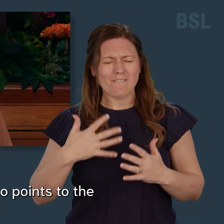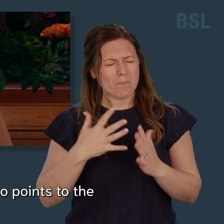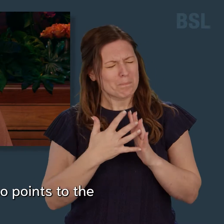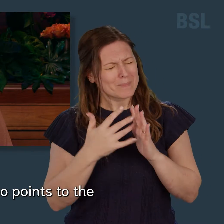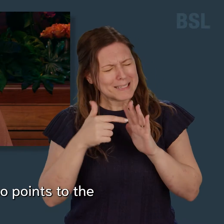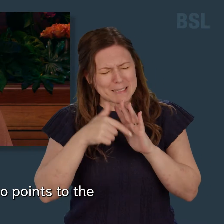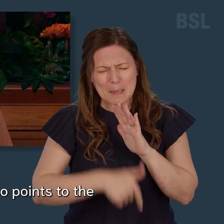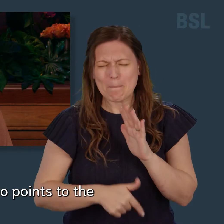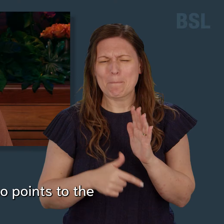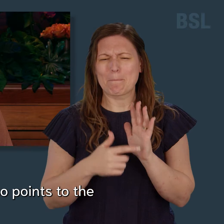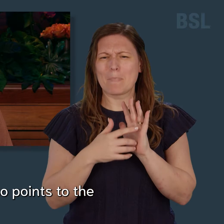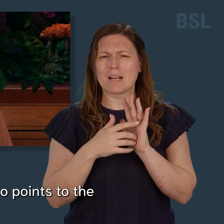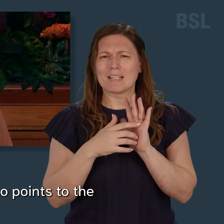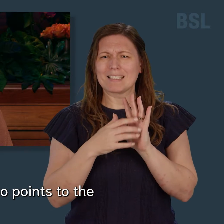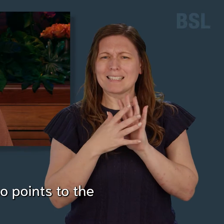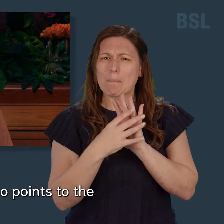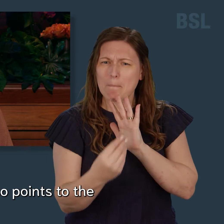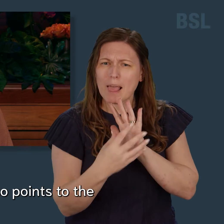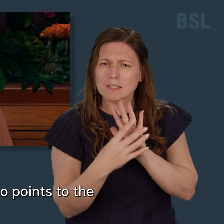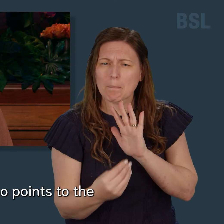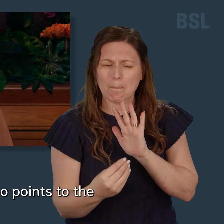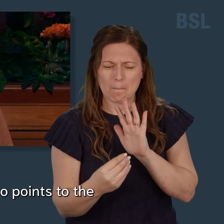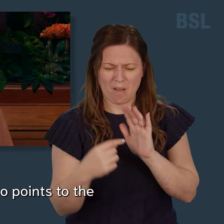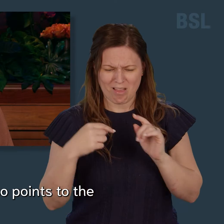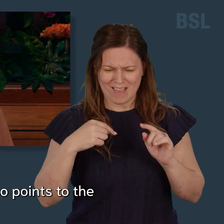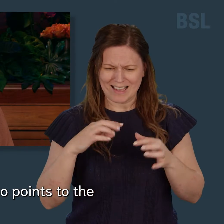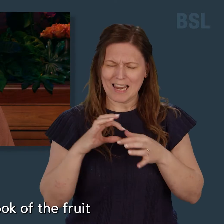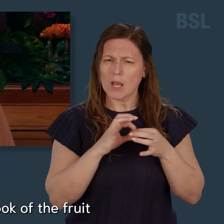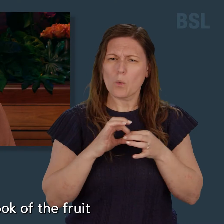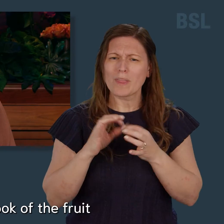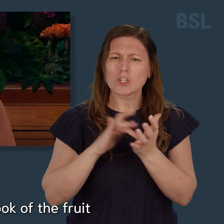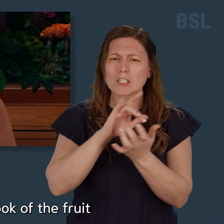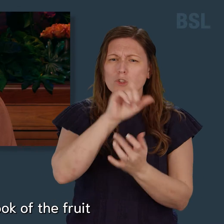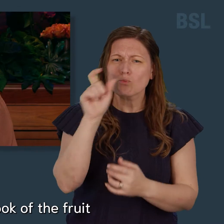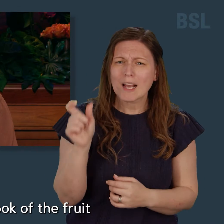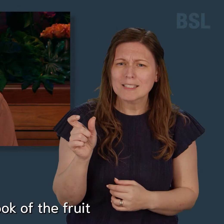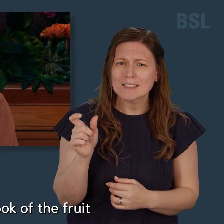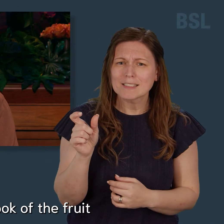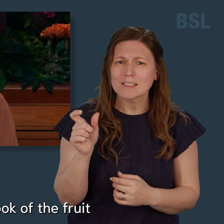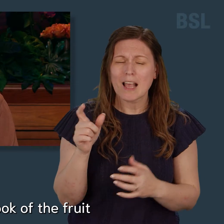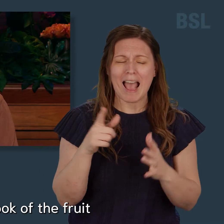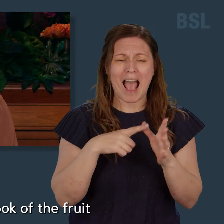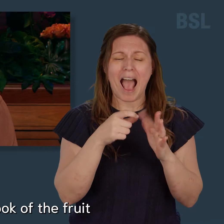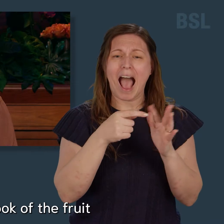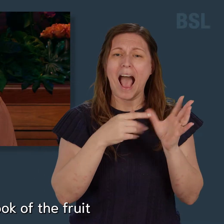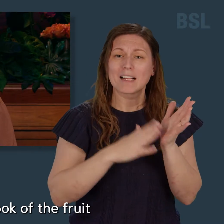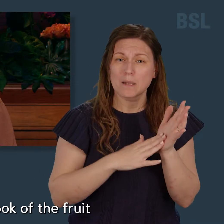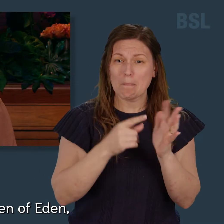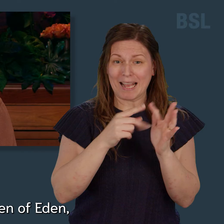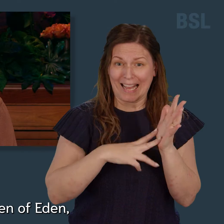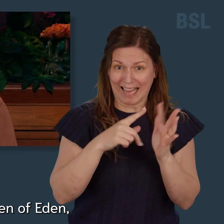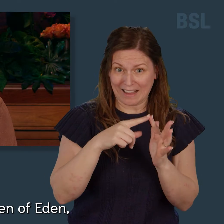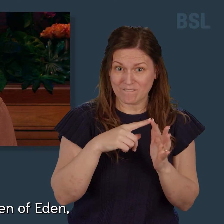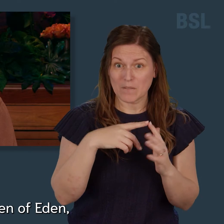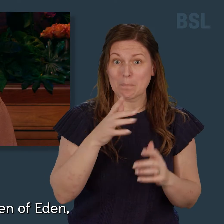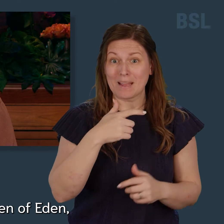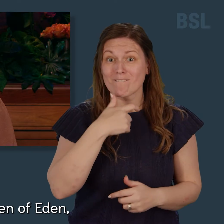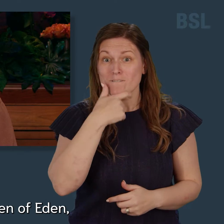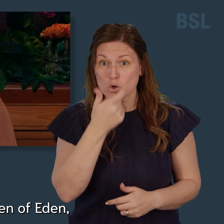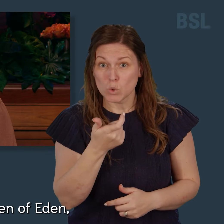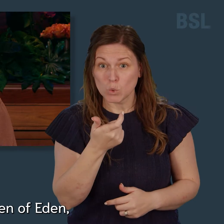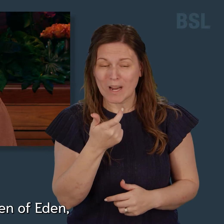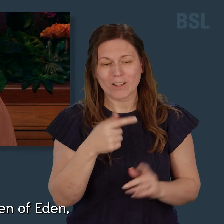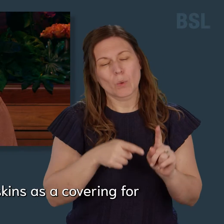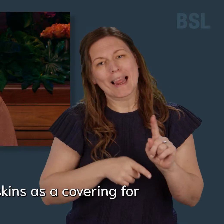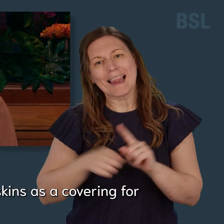deeply symbolic and also points to the Savior. When Adam and Eve partook of the fruit and had to leave the Garden